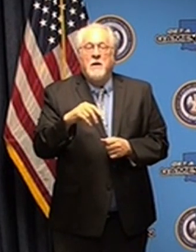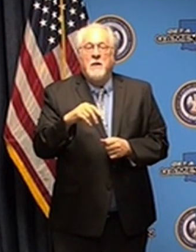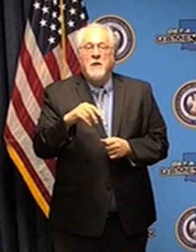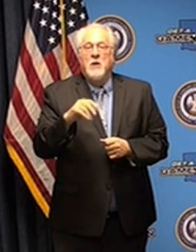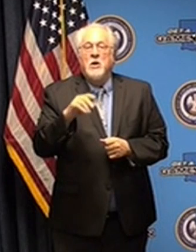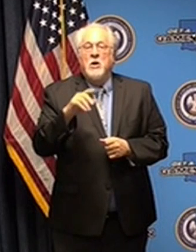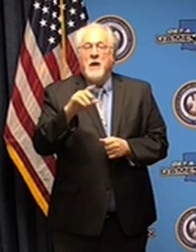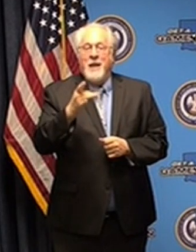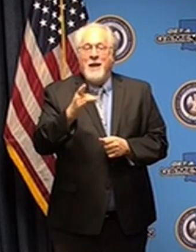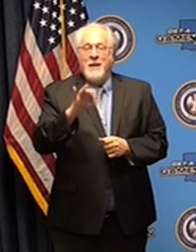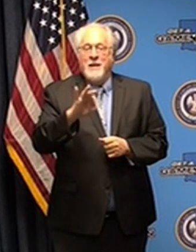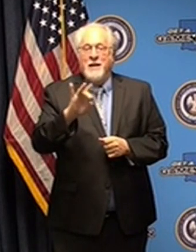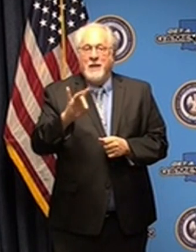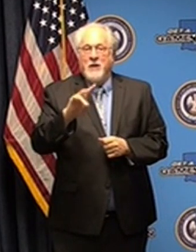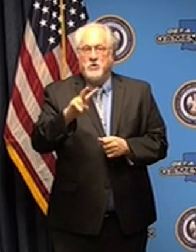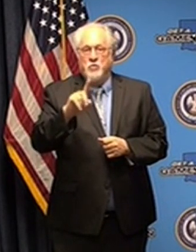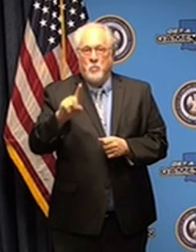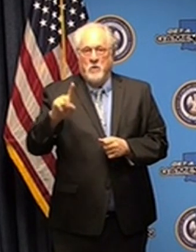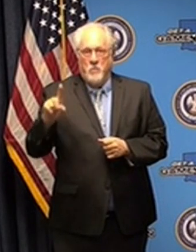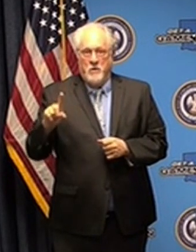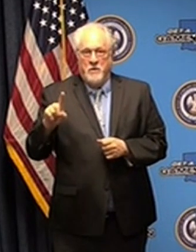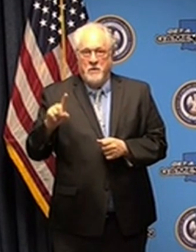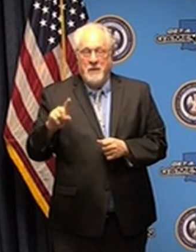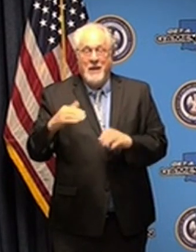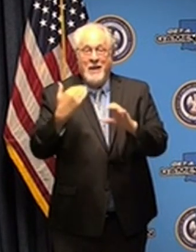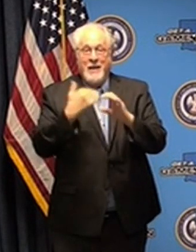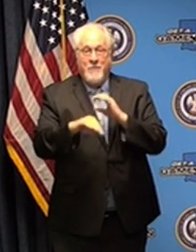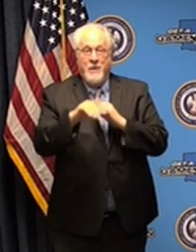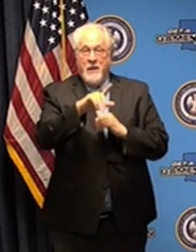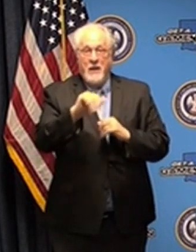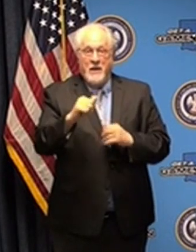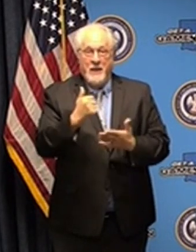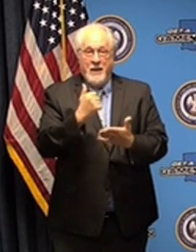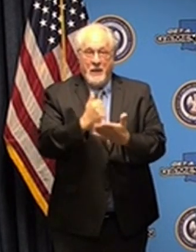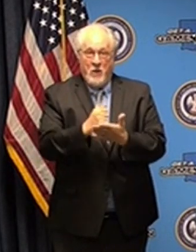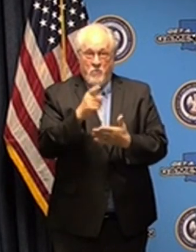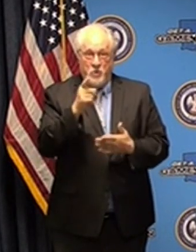spaces, to 898211. Email